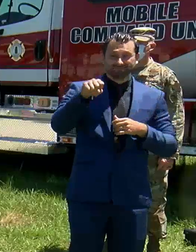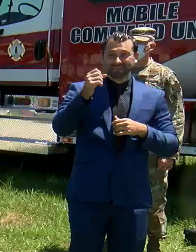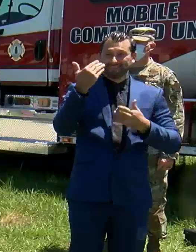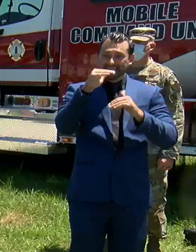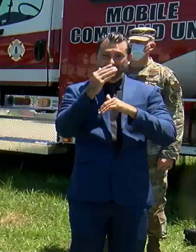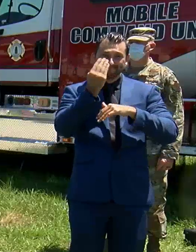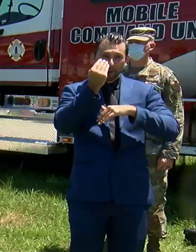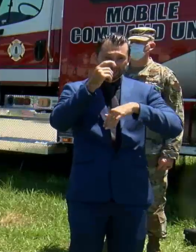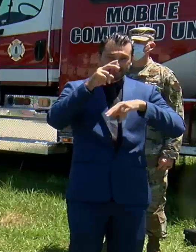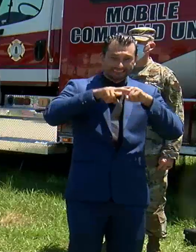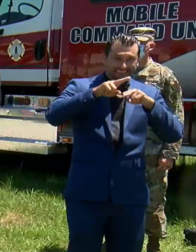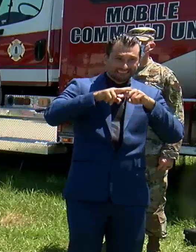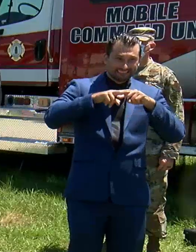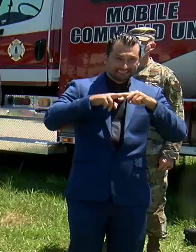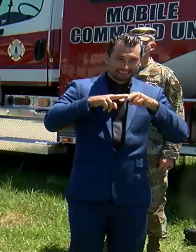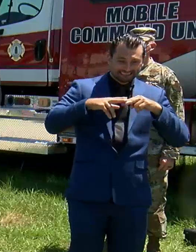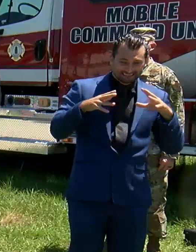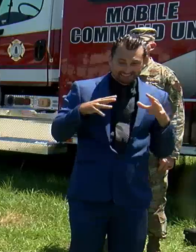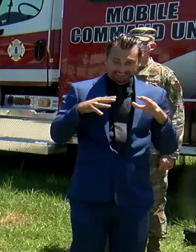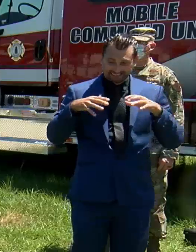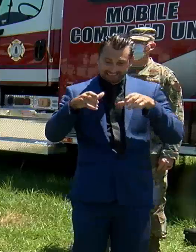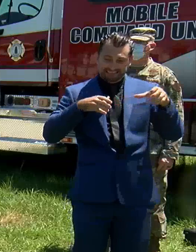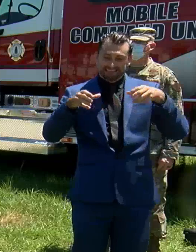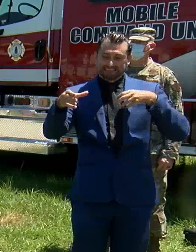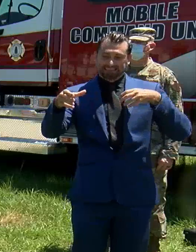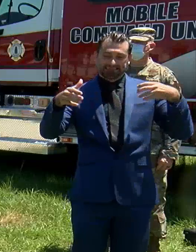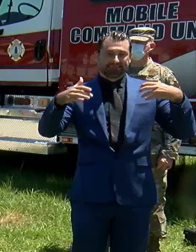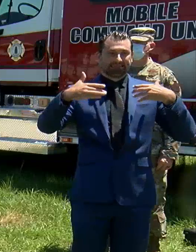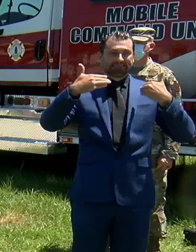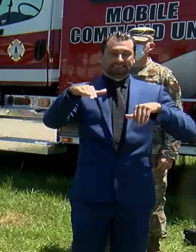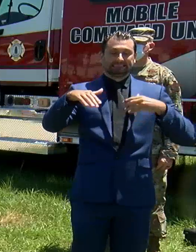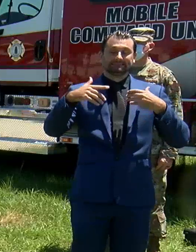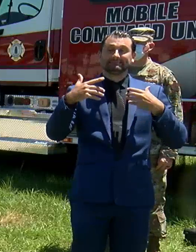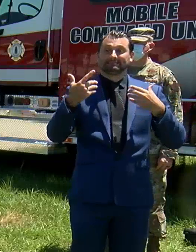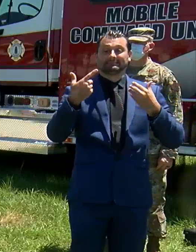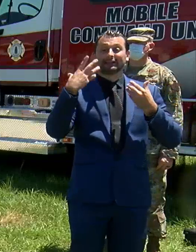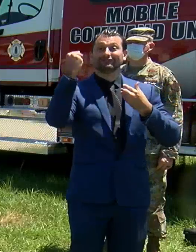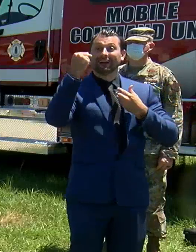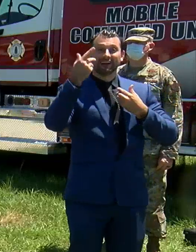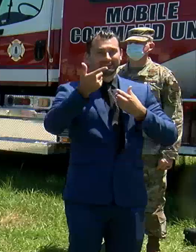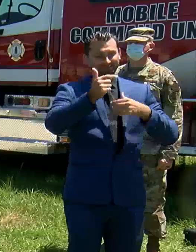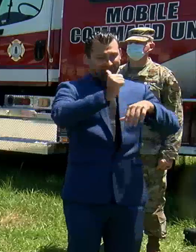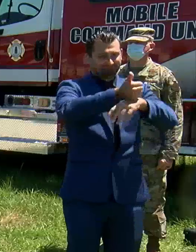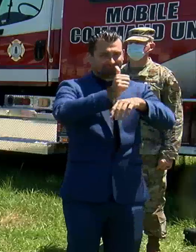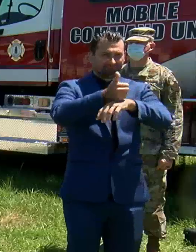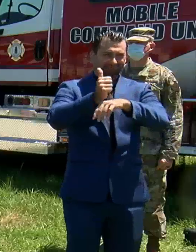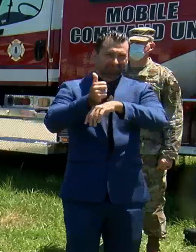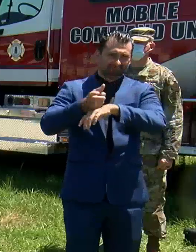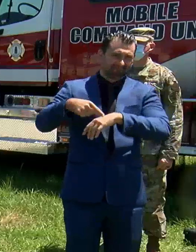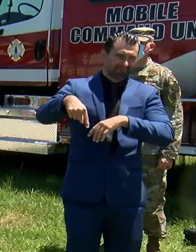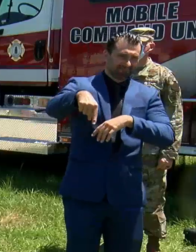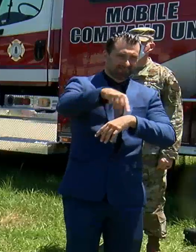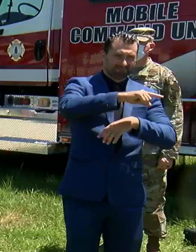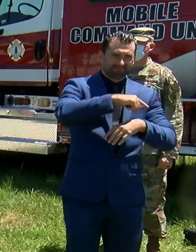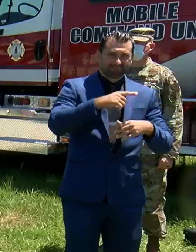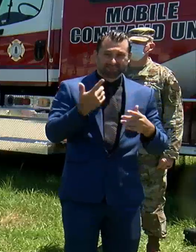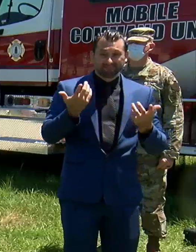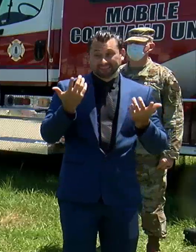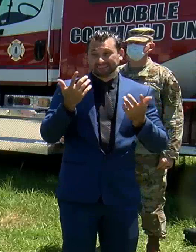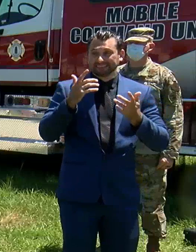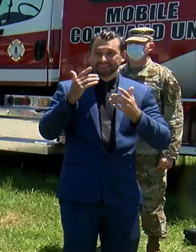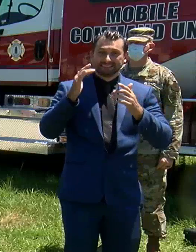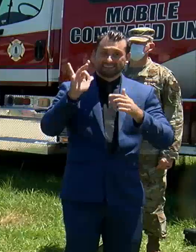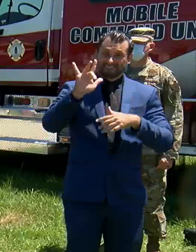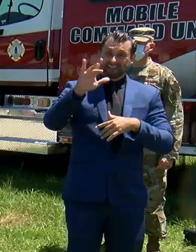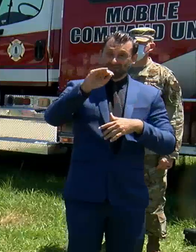take advantage of that. I think they can do that safely. I'm not saying they couldn't do more than 25% safer in a safe way. I think they